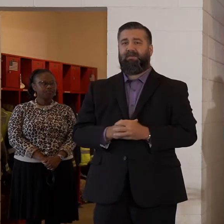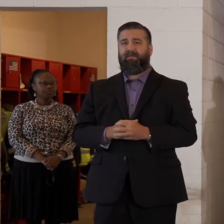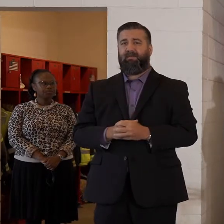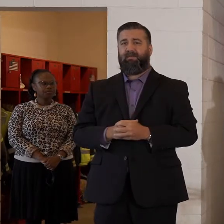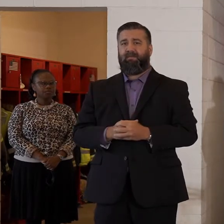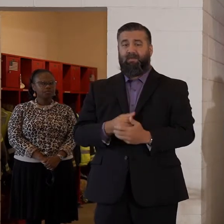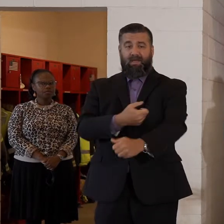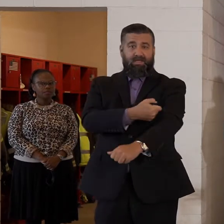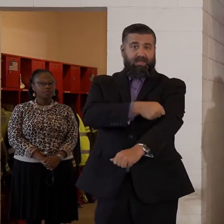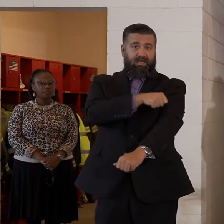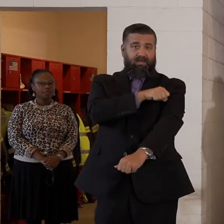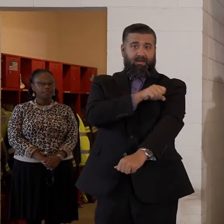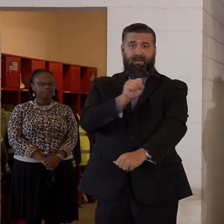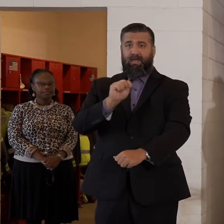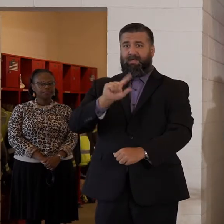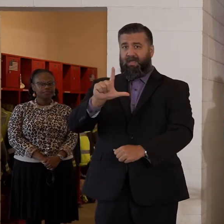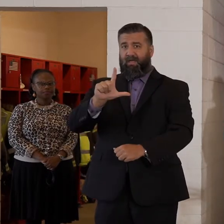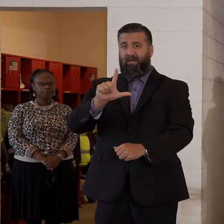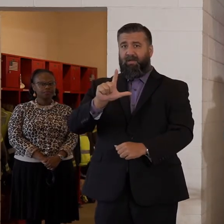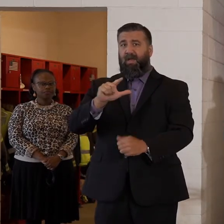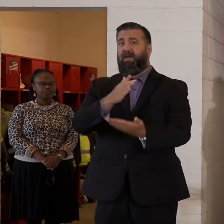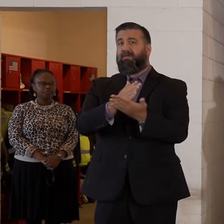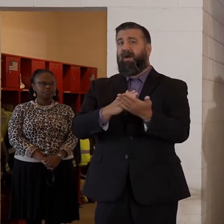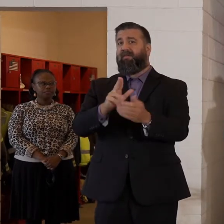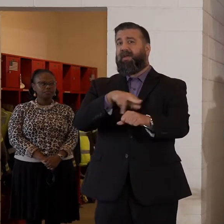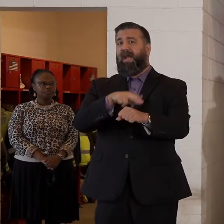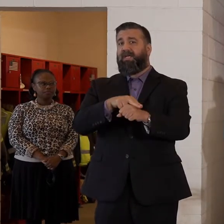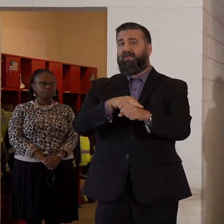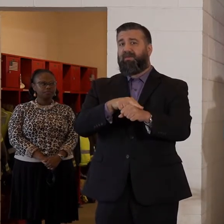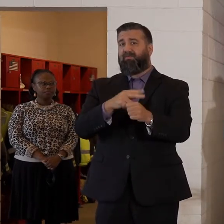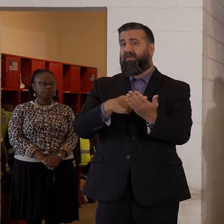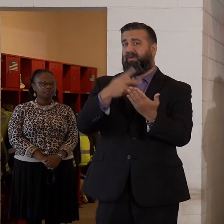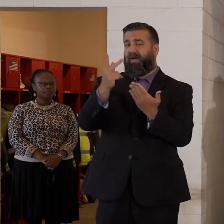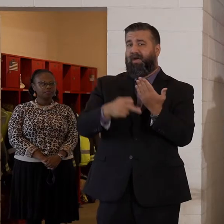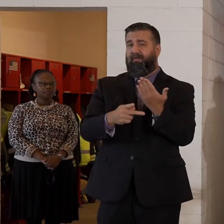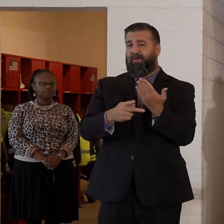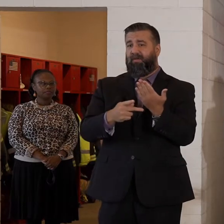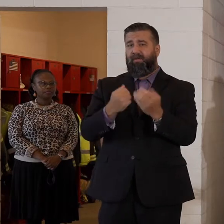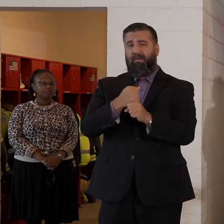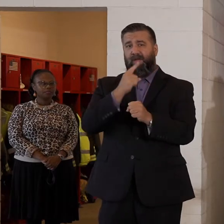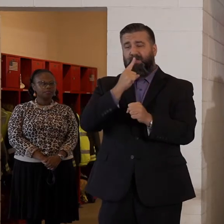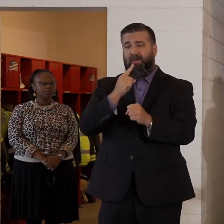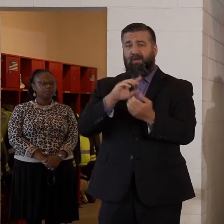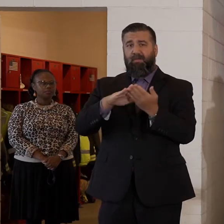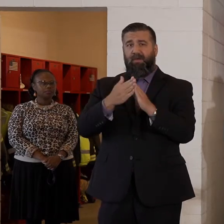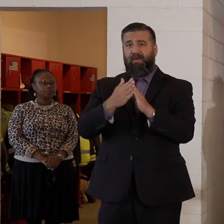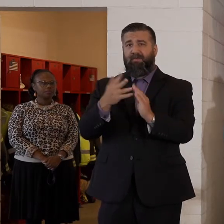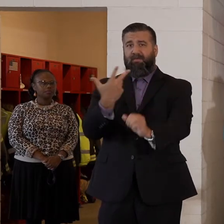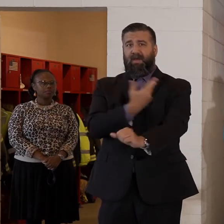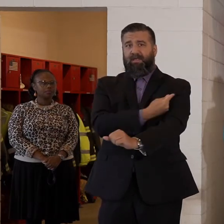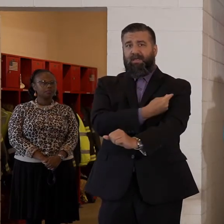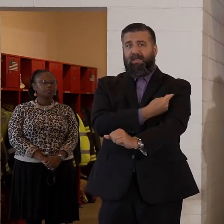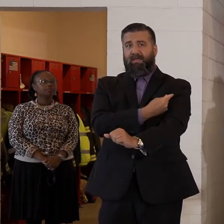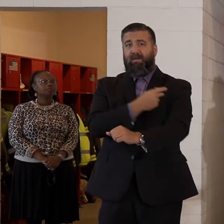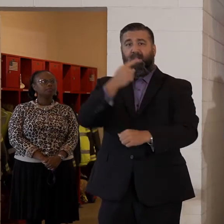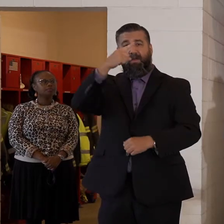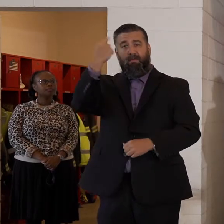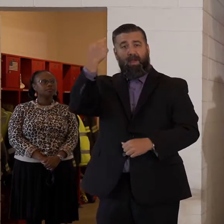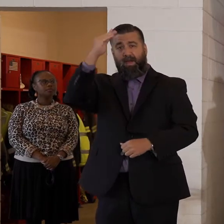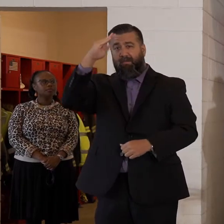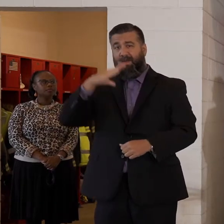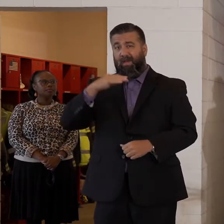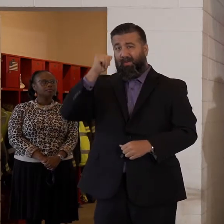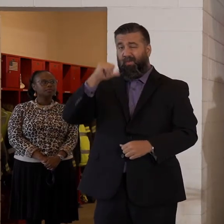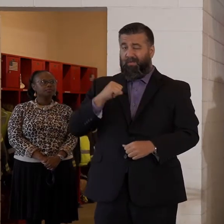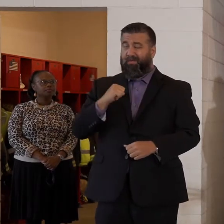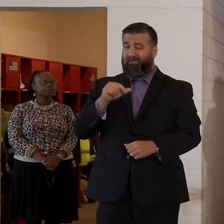Sleeves Up STL is part of a national movement to get our communities vaccinated and keep them safe. Black men and women are seeing some